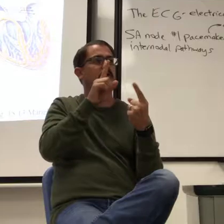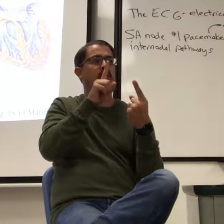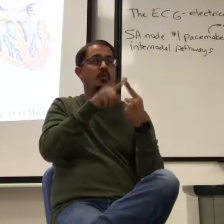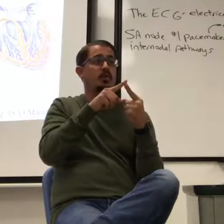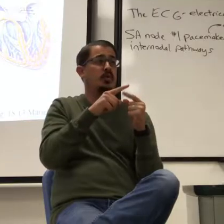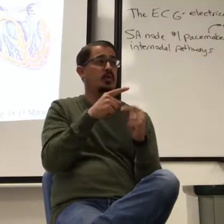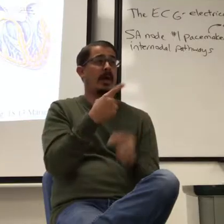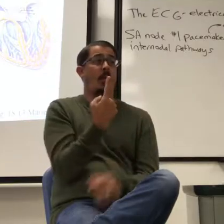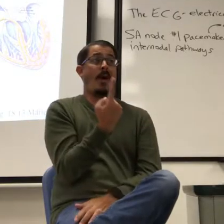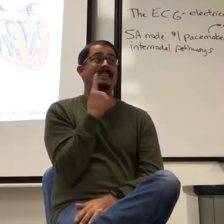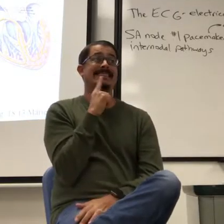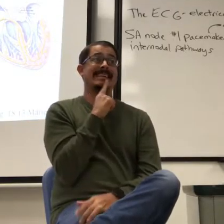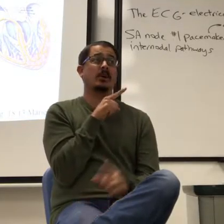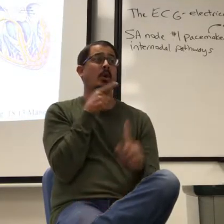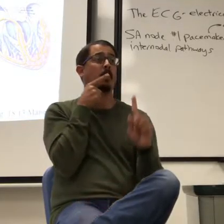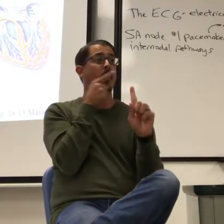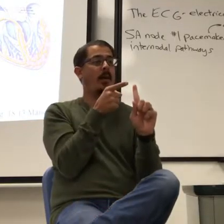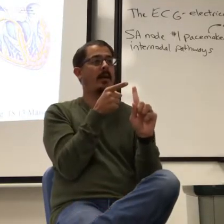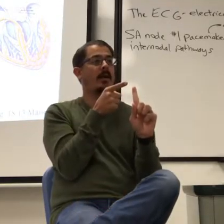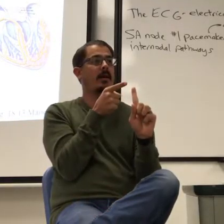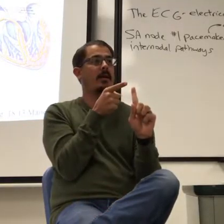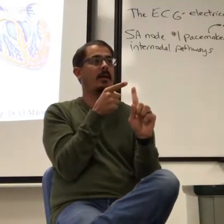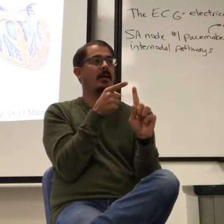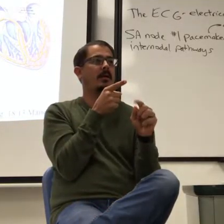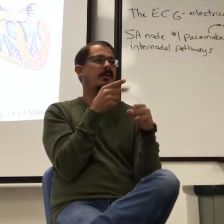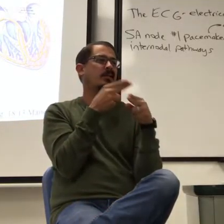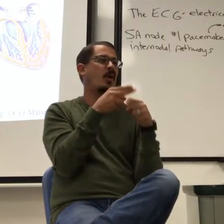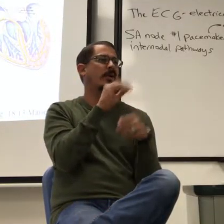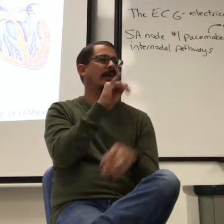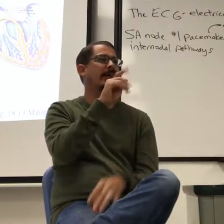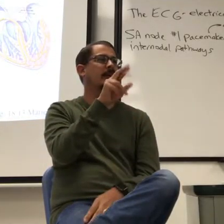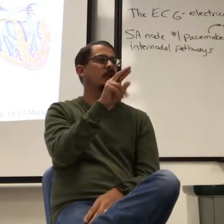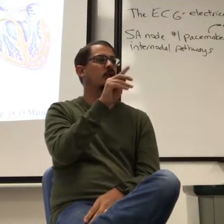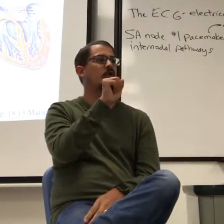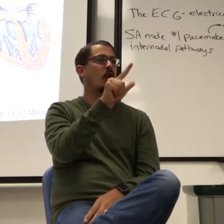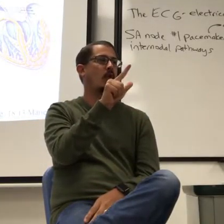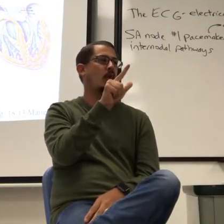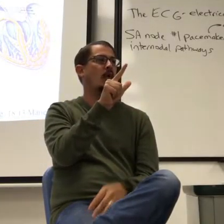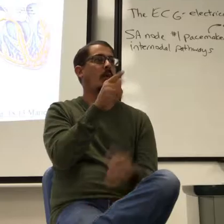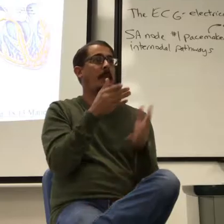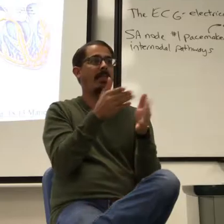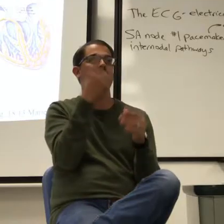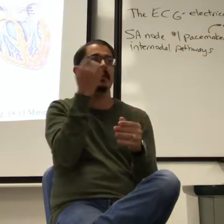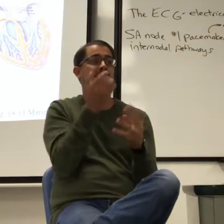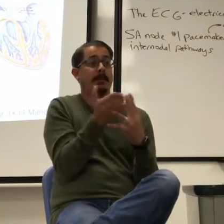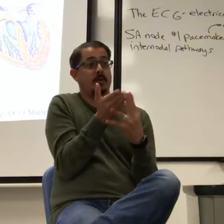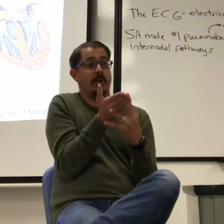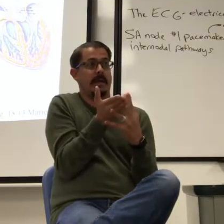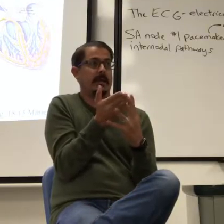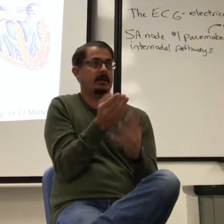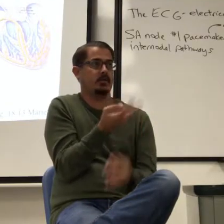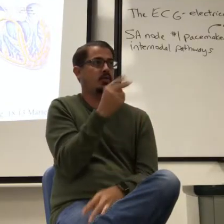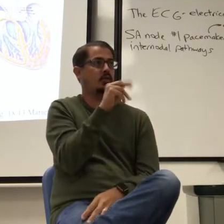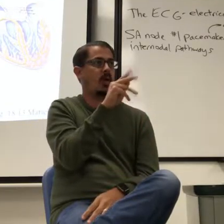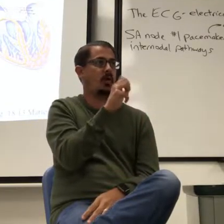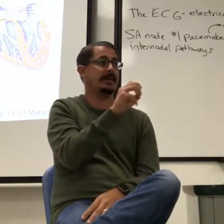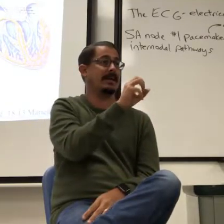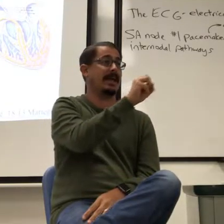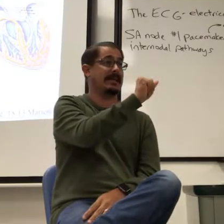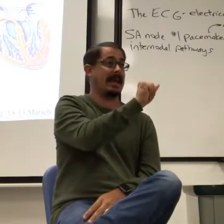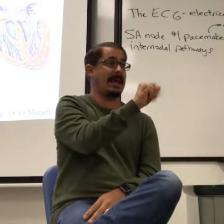point. They're called internodal pathways because they're between two nodes, the SA node and the AV